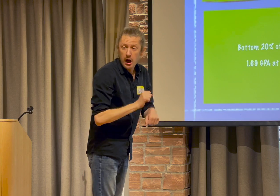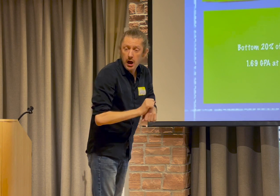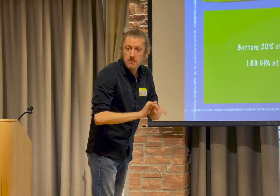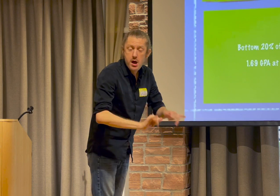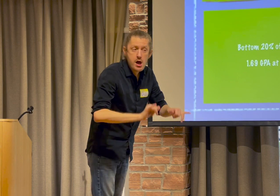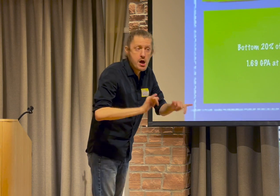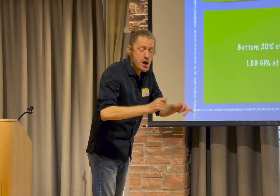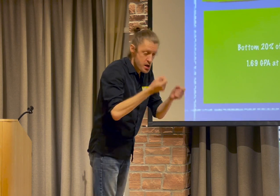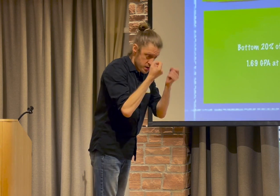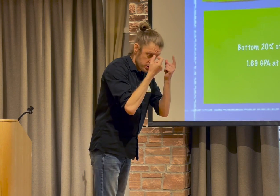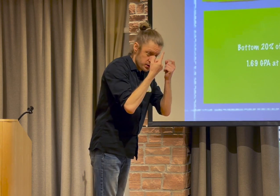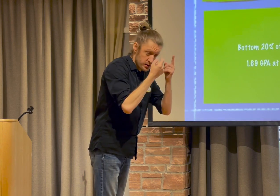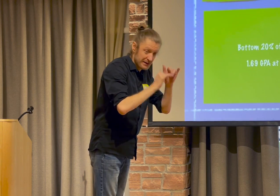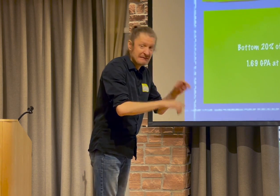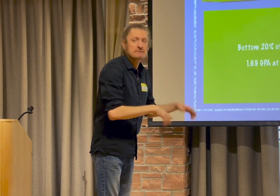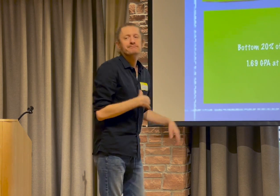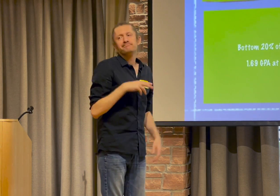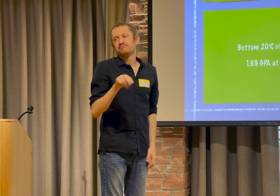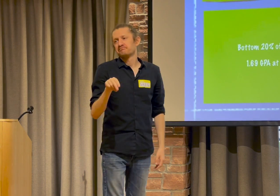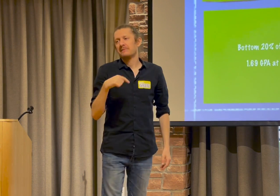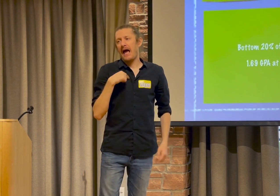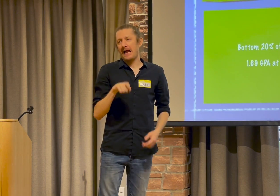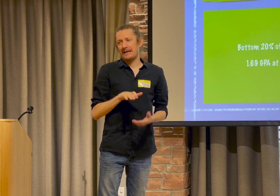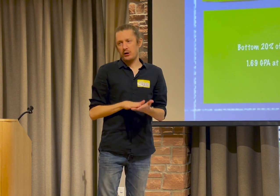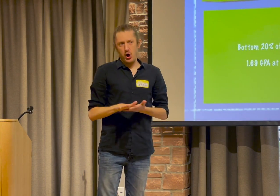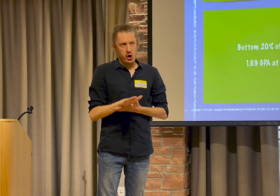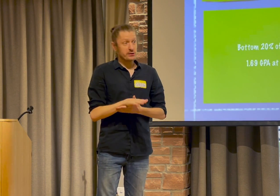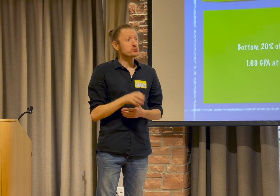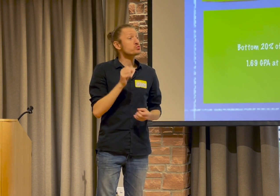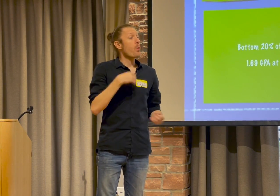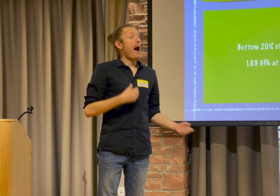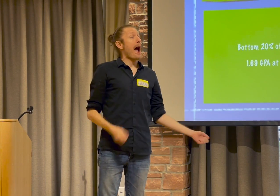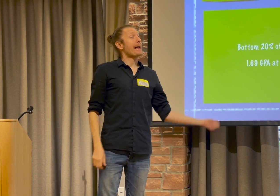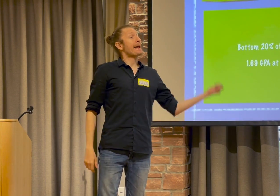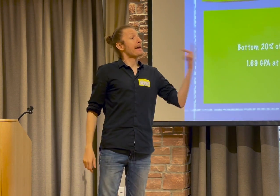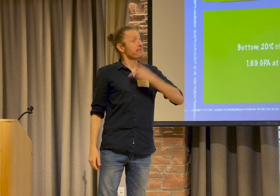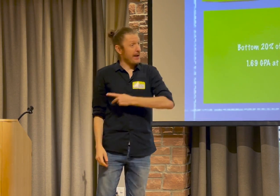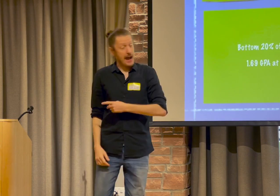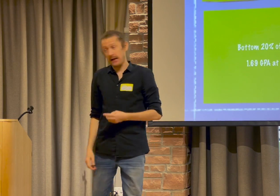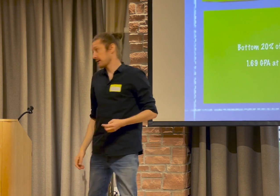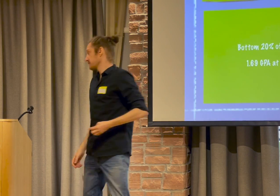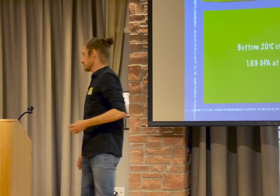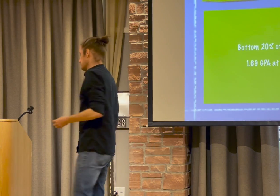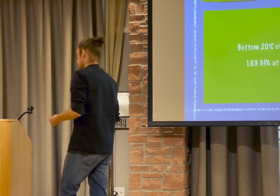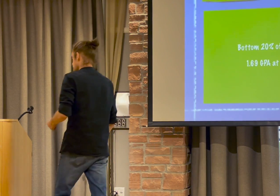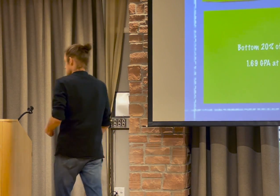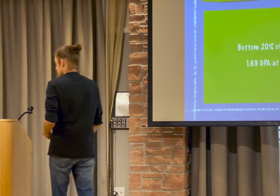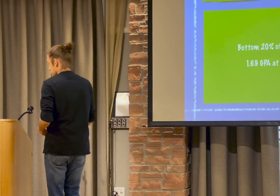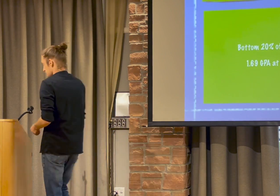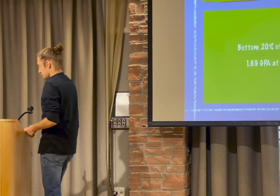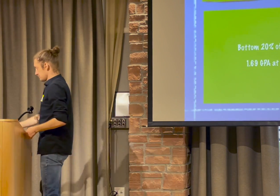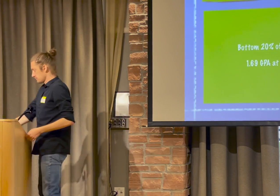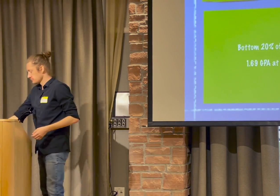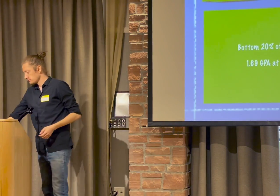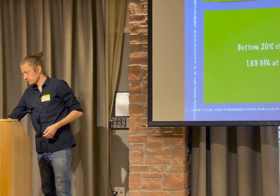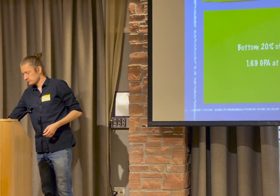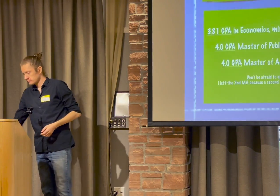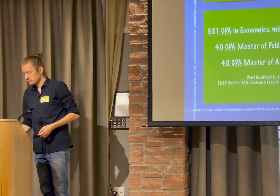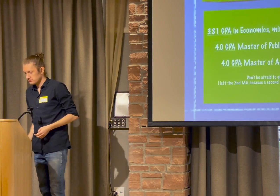But in the real world, I started working, I started picking up skills, and I realized I can do college, so I came